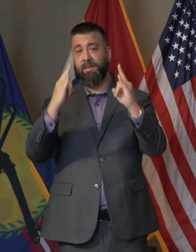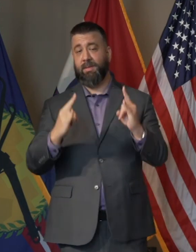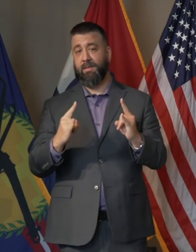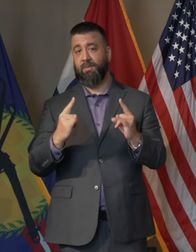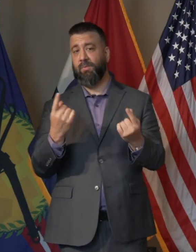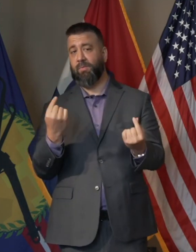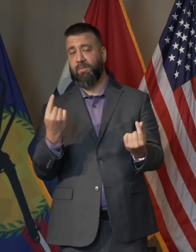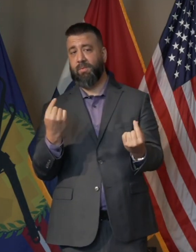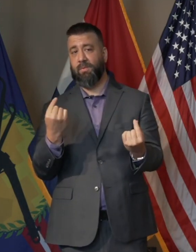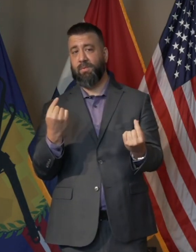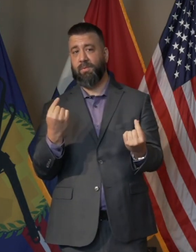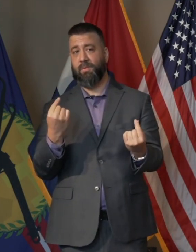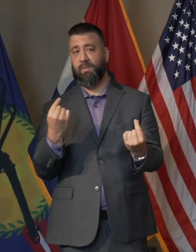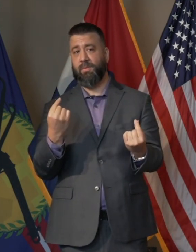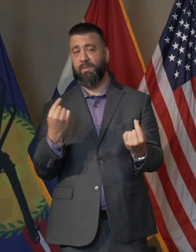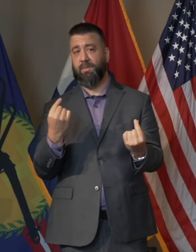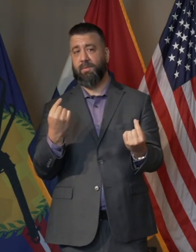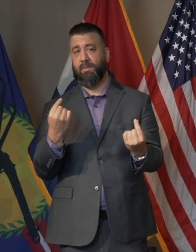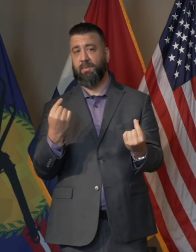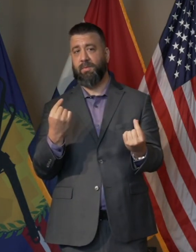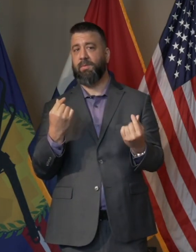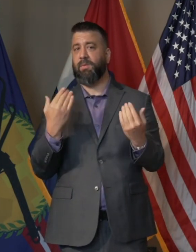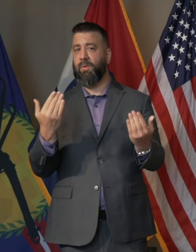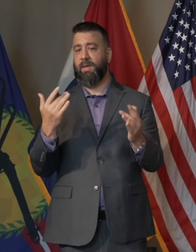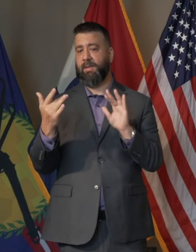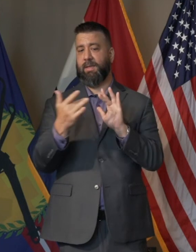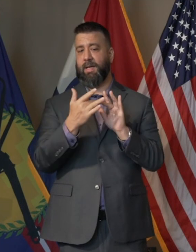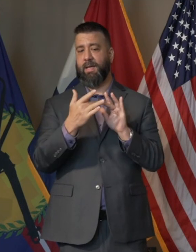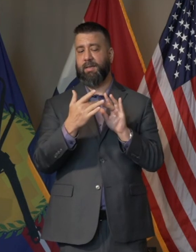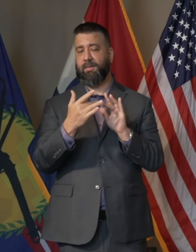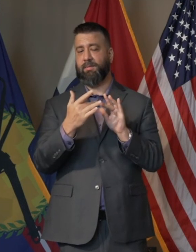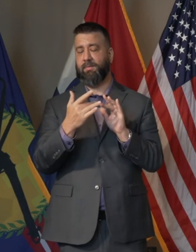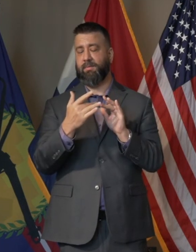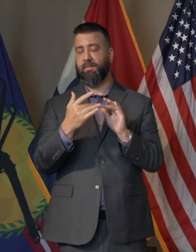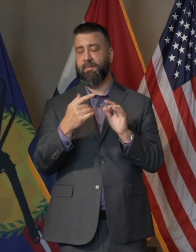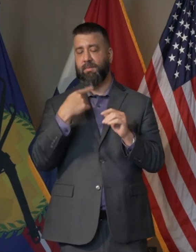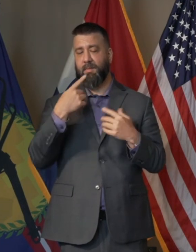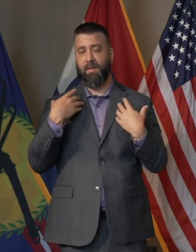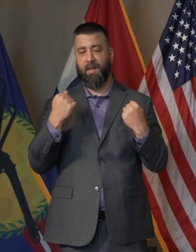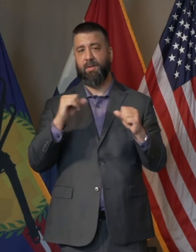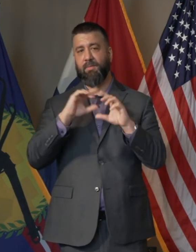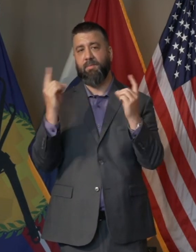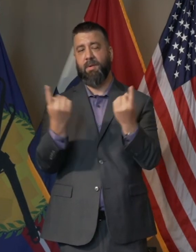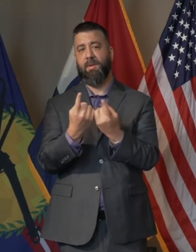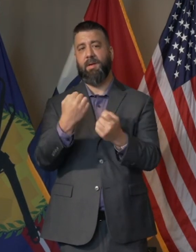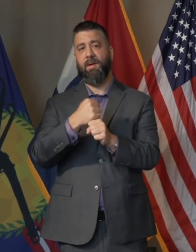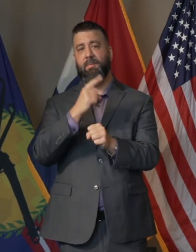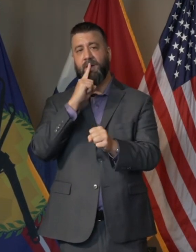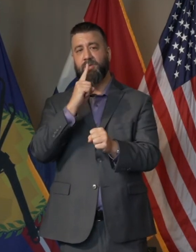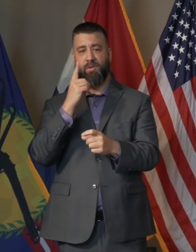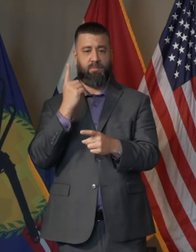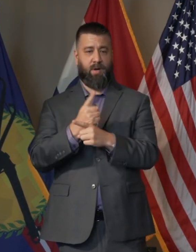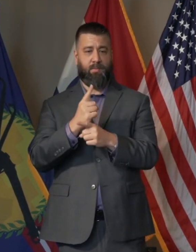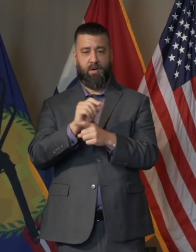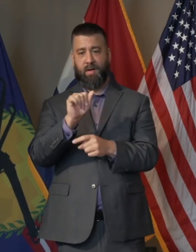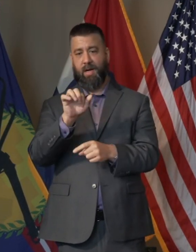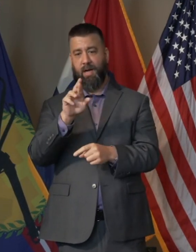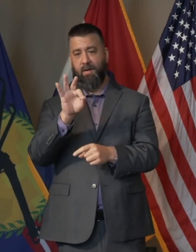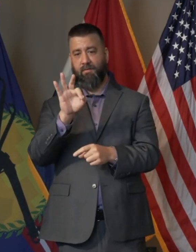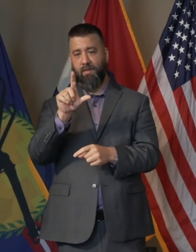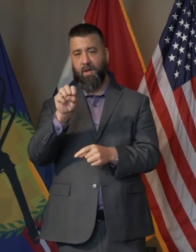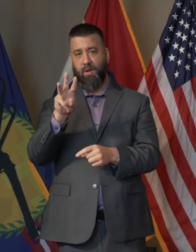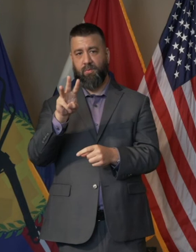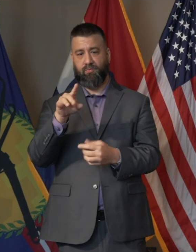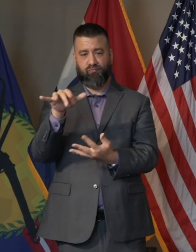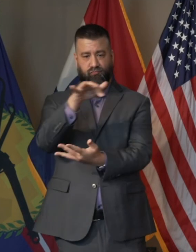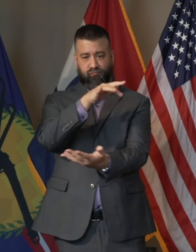outdoor tent for outdoor dining to contact our public health department and make sure that the proper airflow is maintained